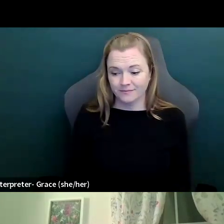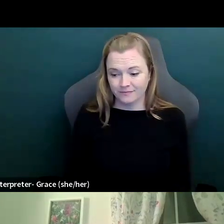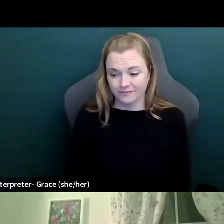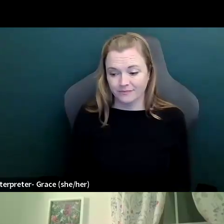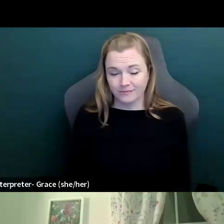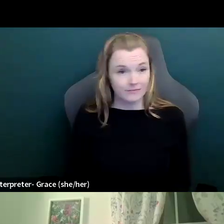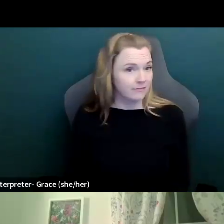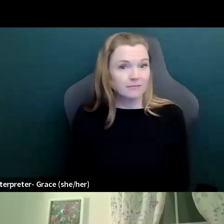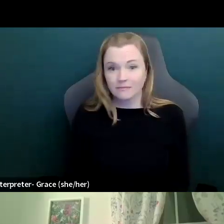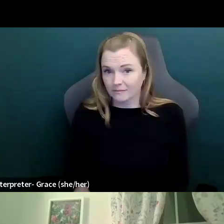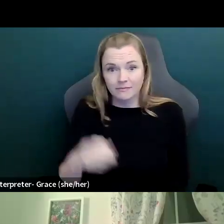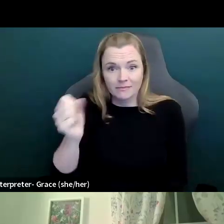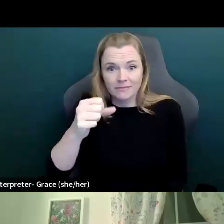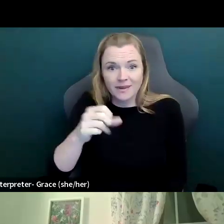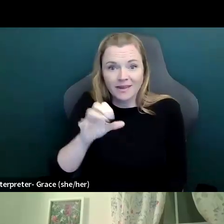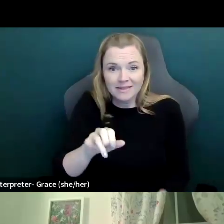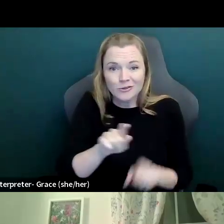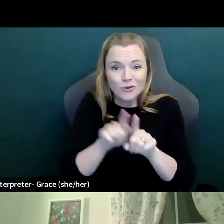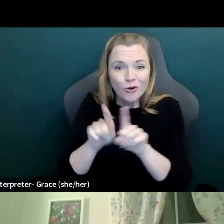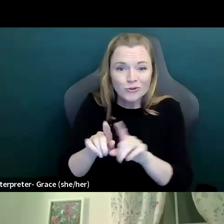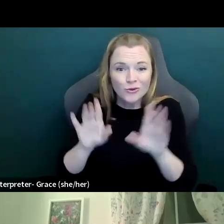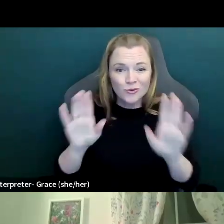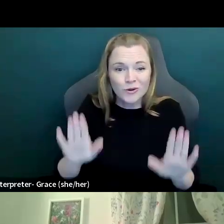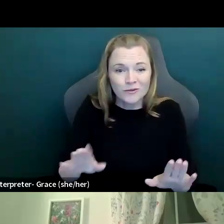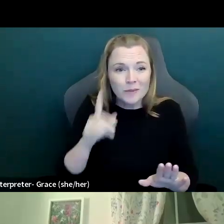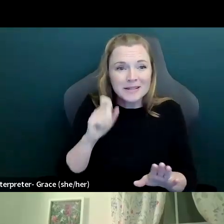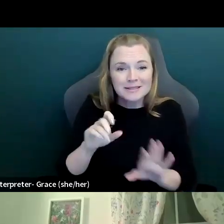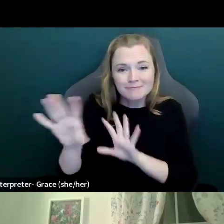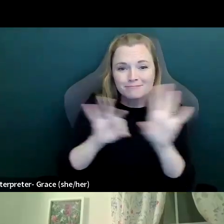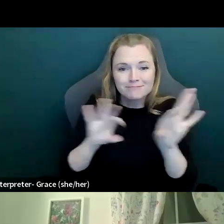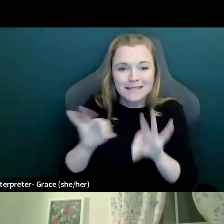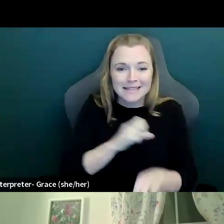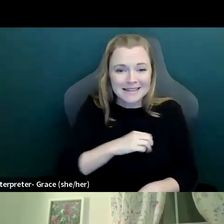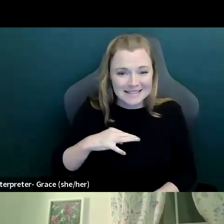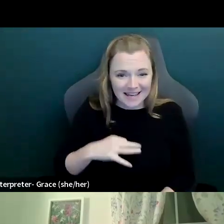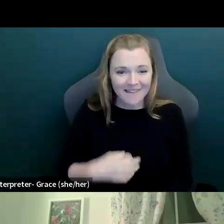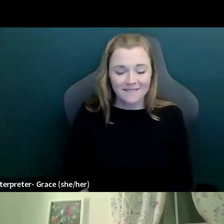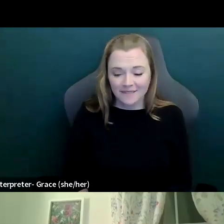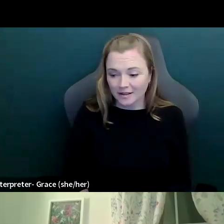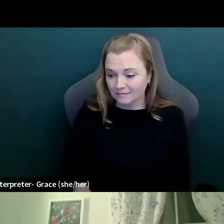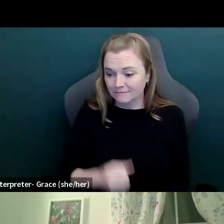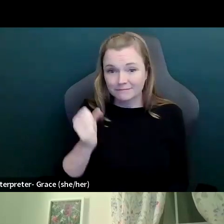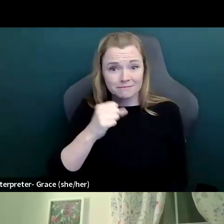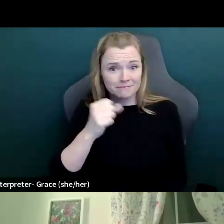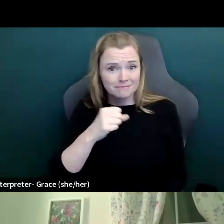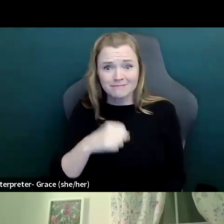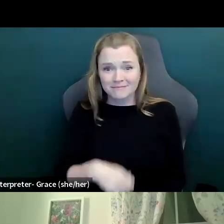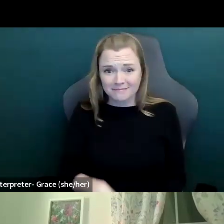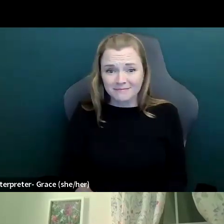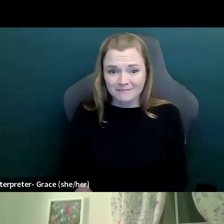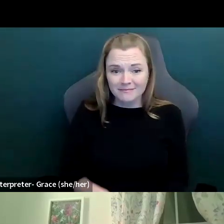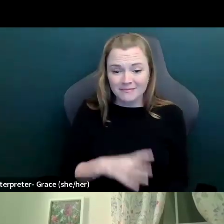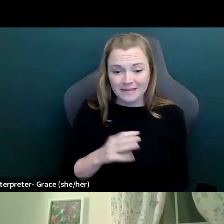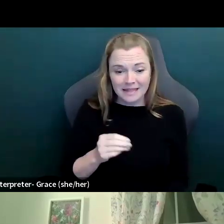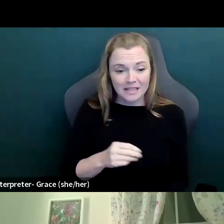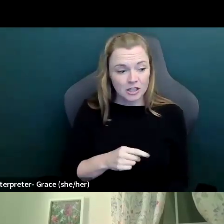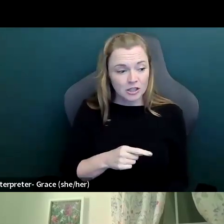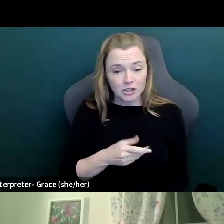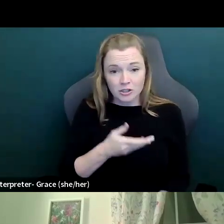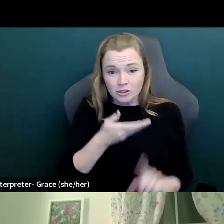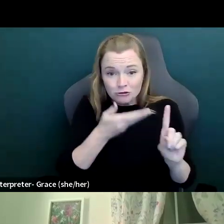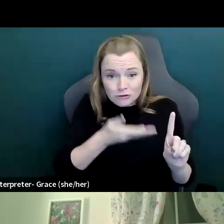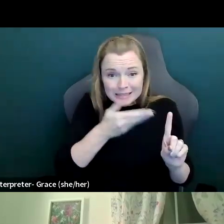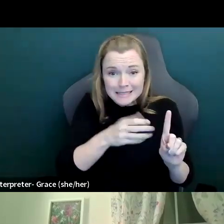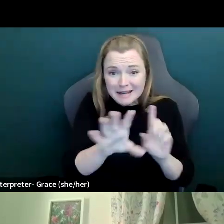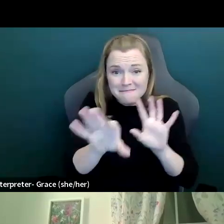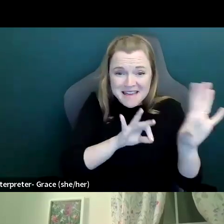I Yeah, agree and with that's you. also wonderful because you can pick the Yeah. staff. Right. Yes, and she's the one who picks